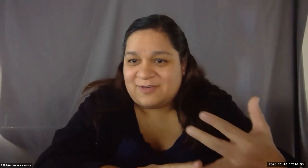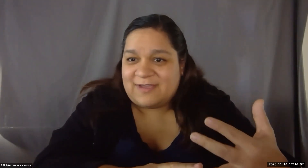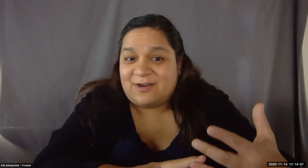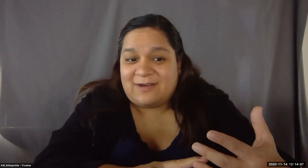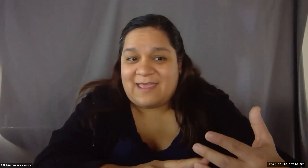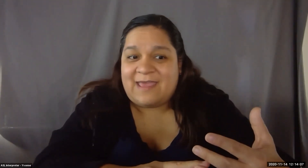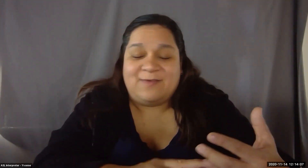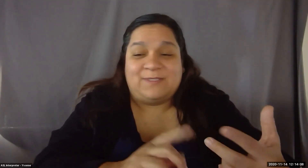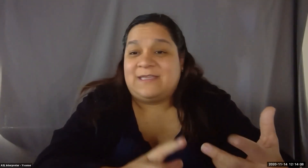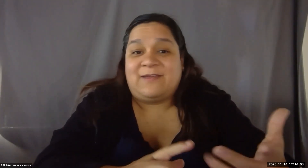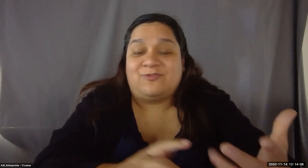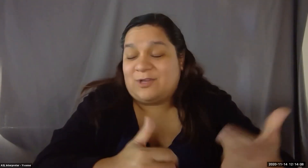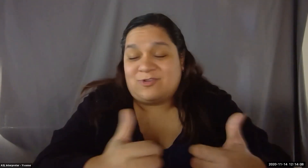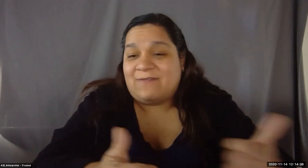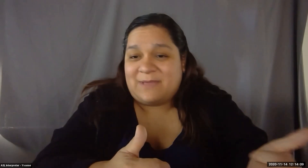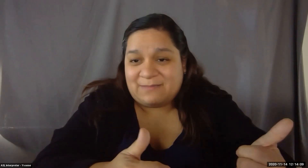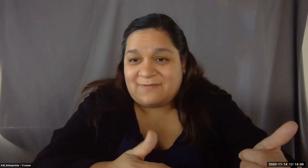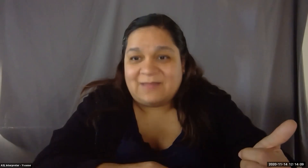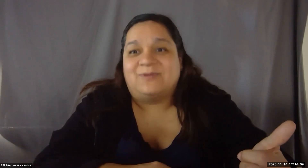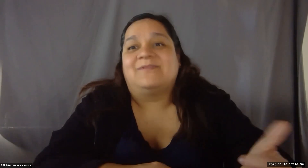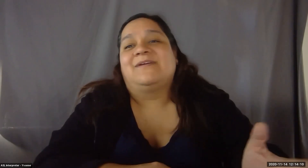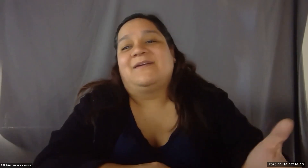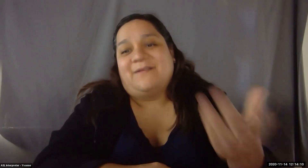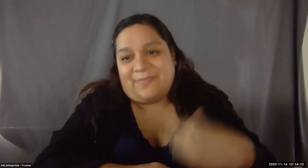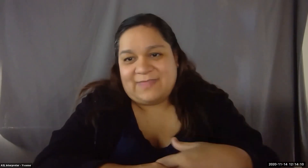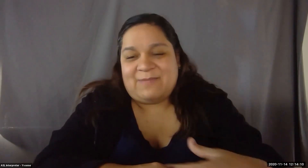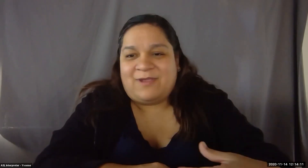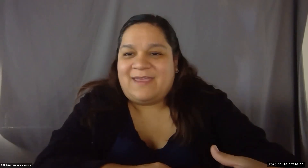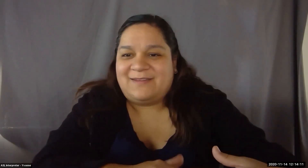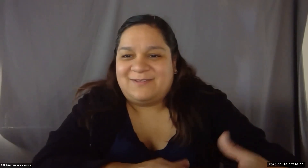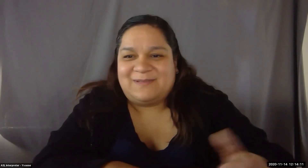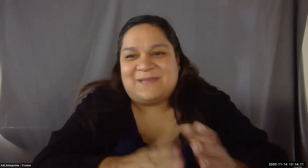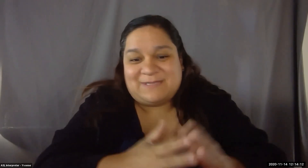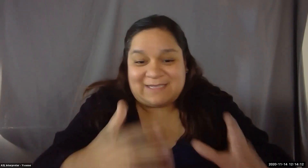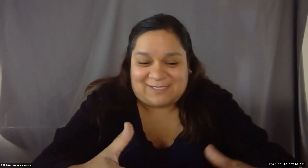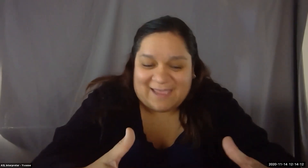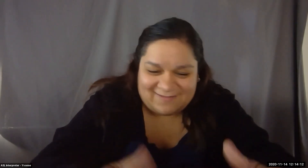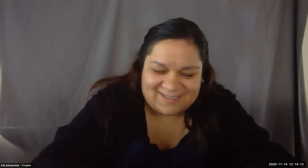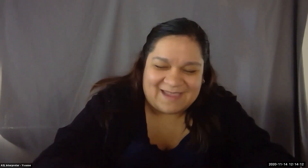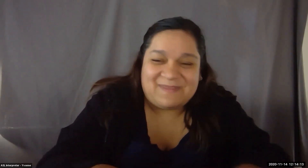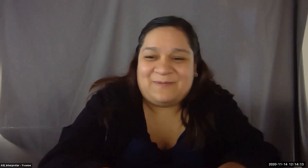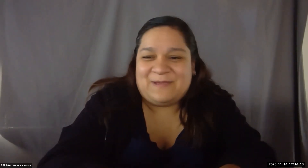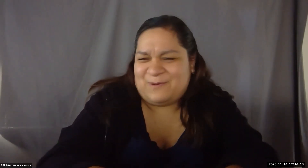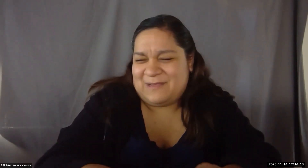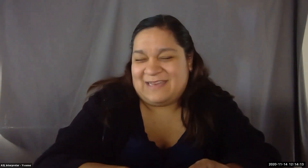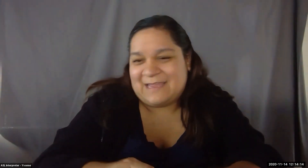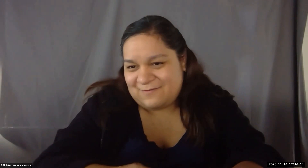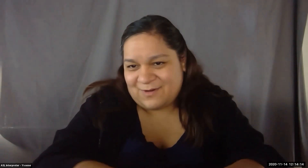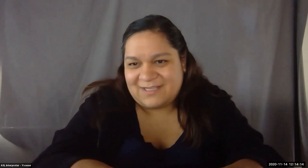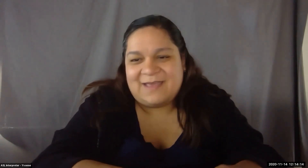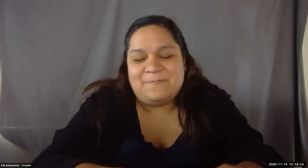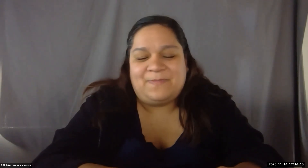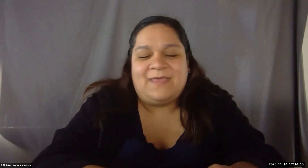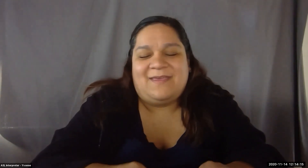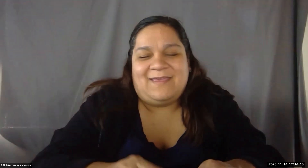or the refrigerator, and then when a driver becomes available, then they bring it. So sometimes it's outside of the time that we were intending